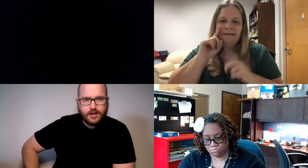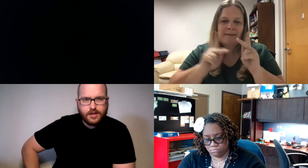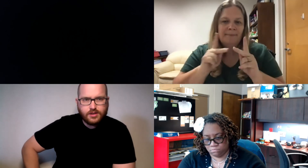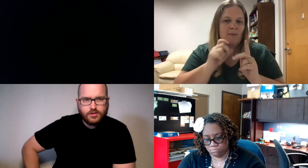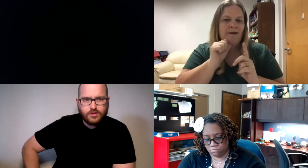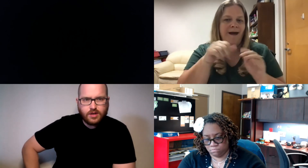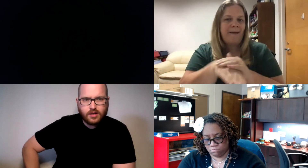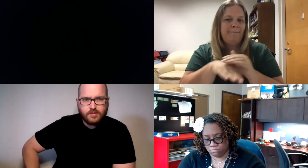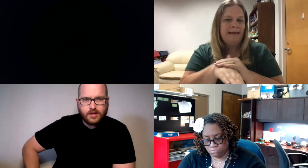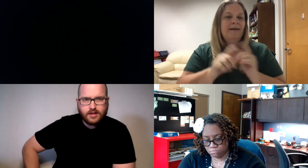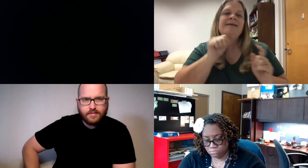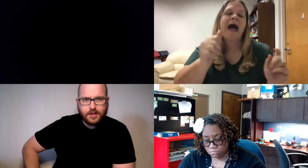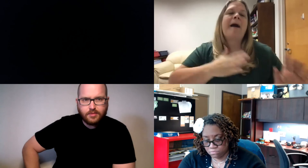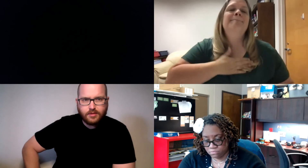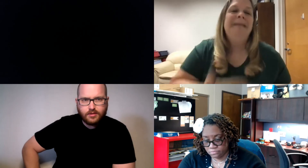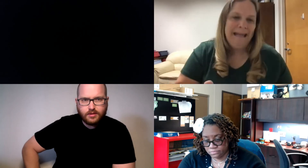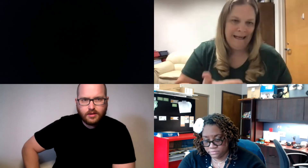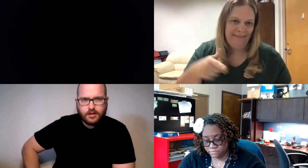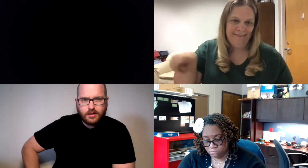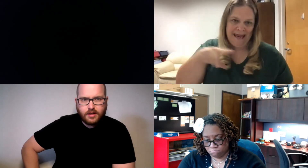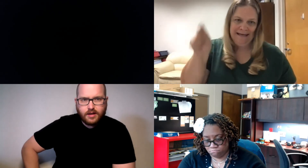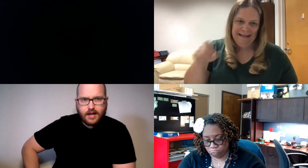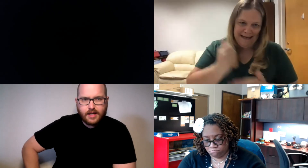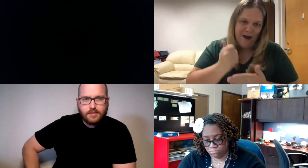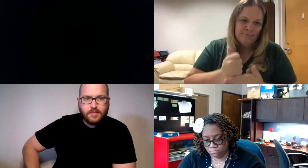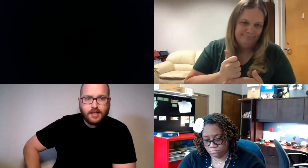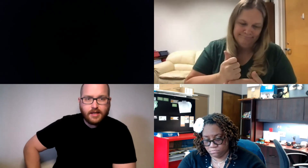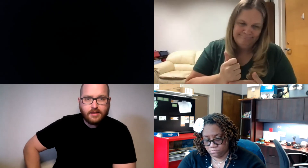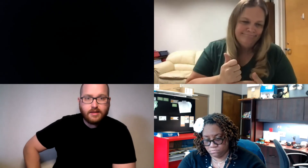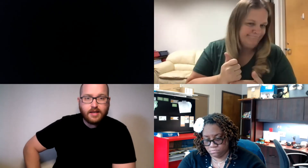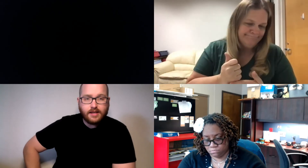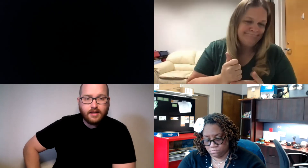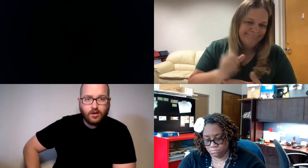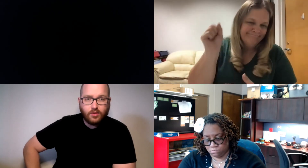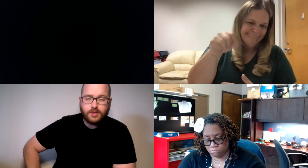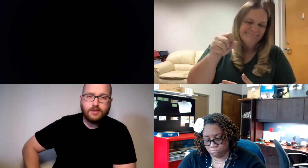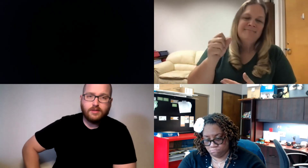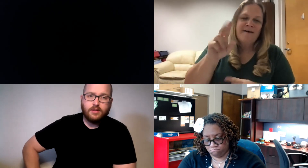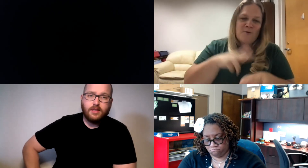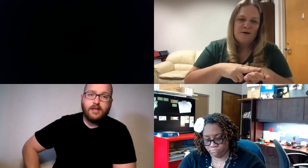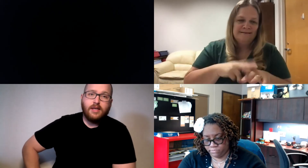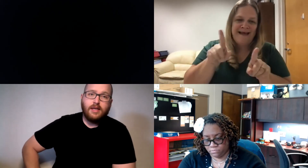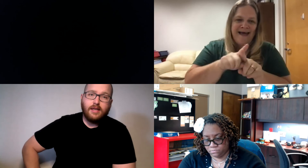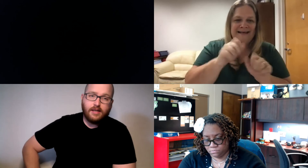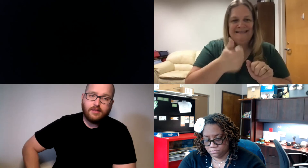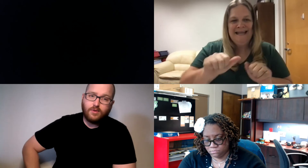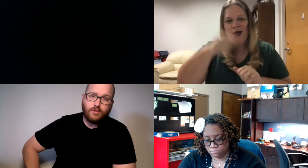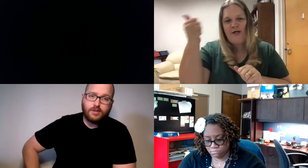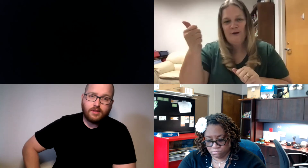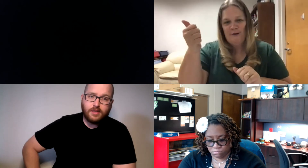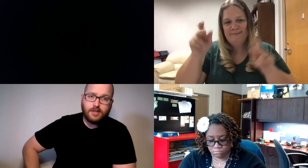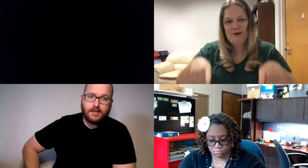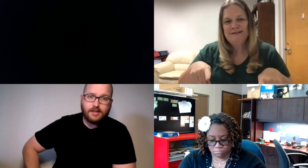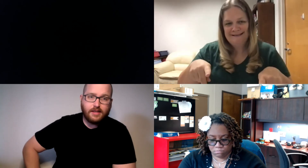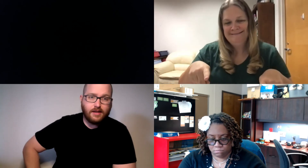other issues, talking about deaf people not admitting that they need help. Yes, of course.